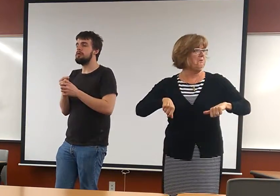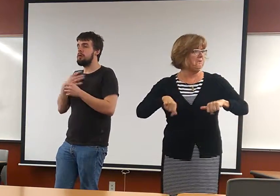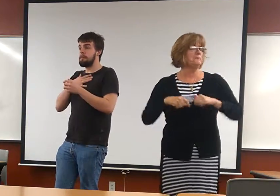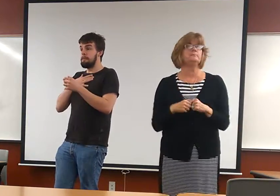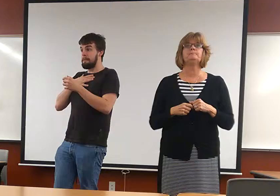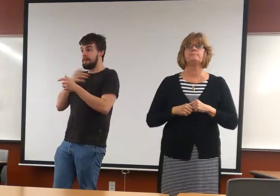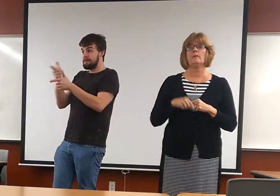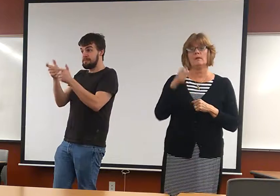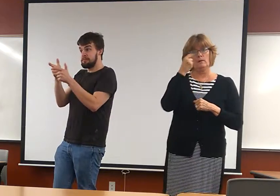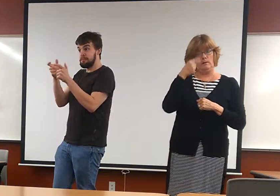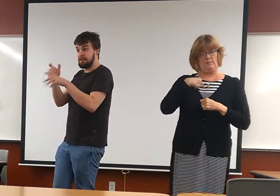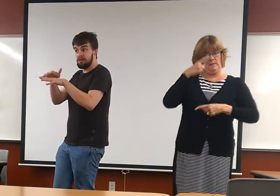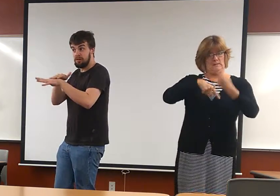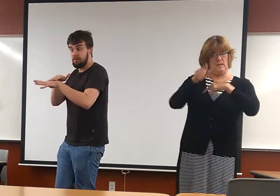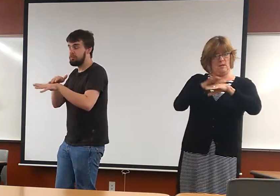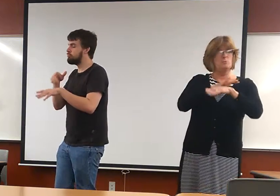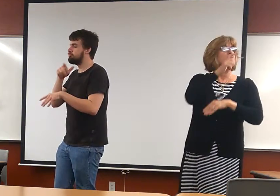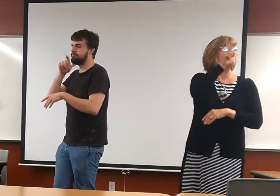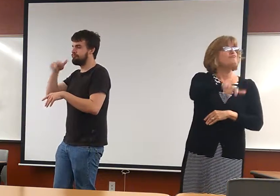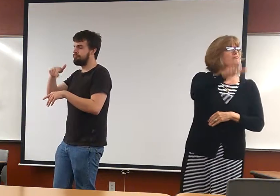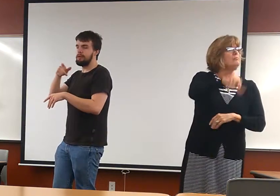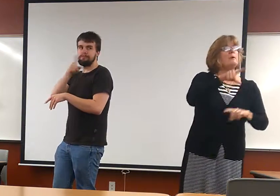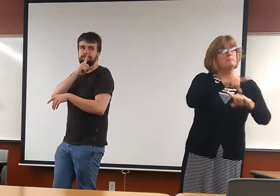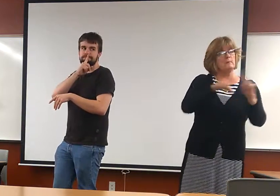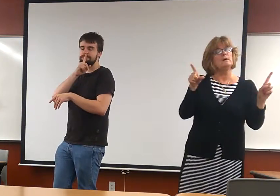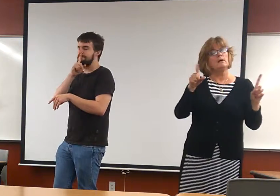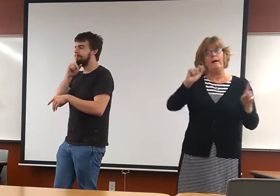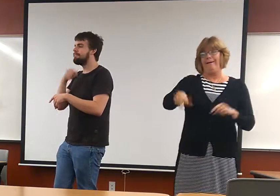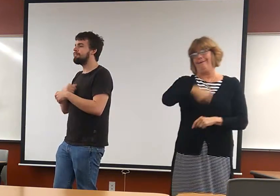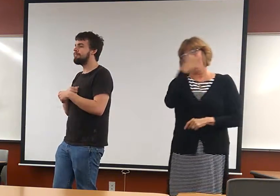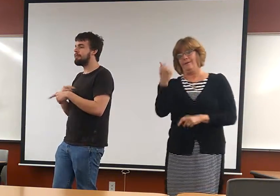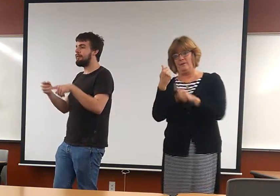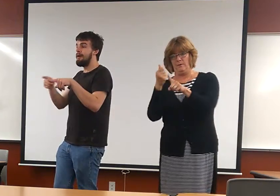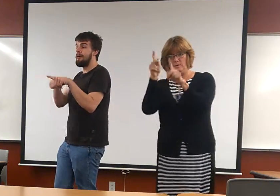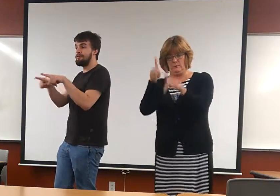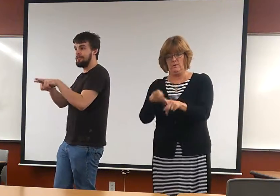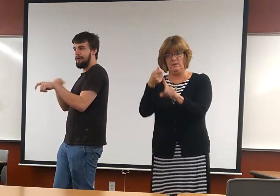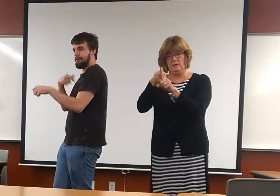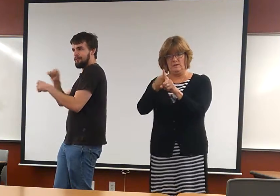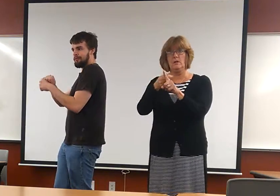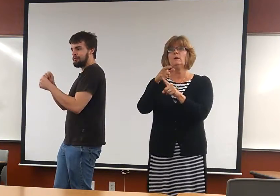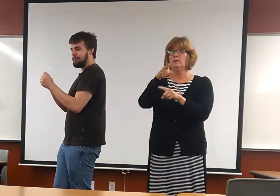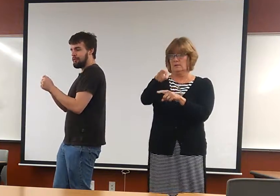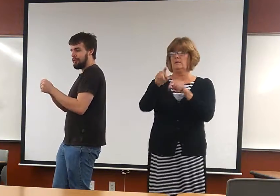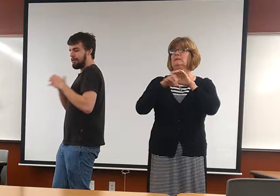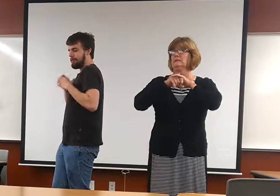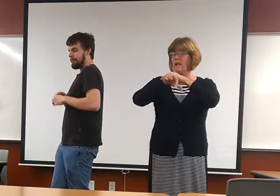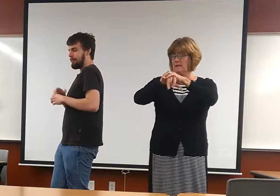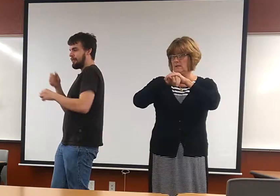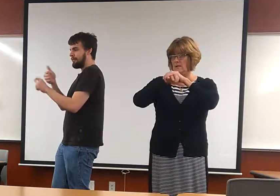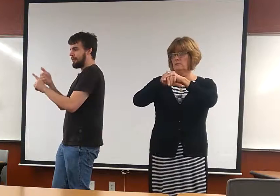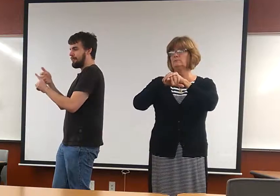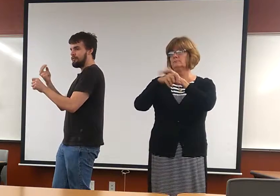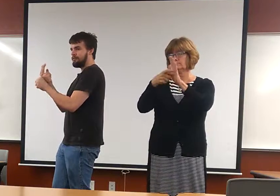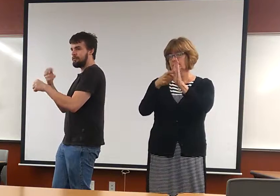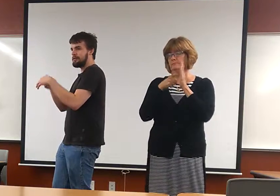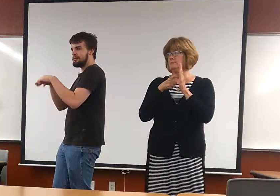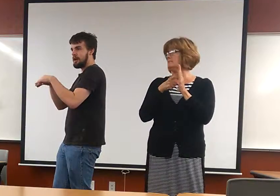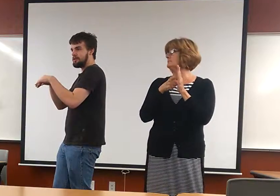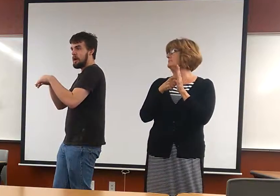this consumer. However, I also worked with a consumer who used tactile communication. I was not sure